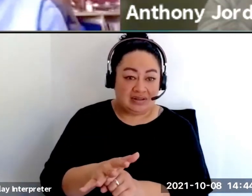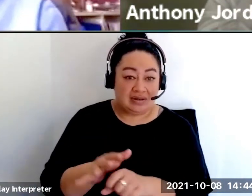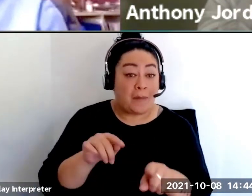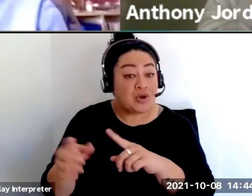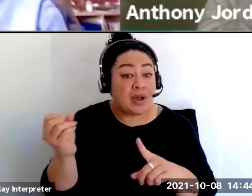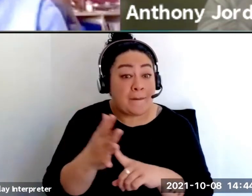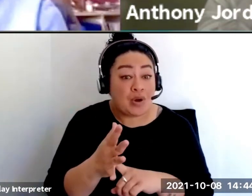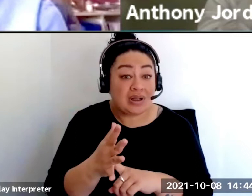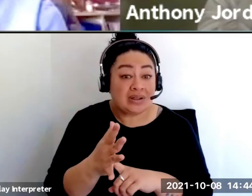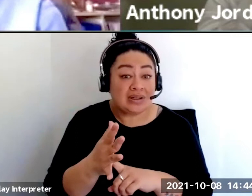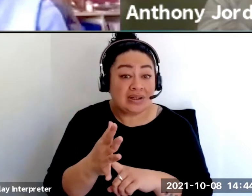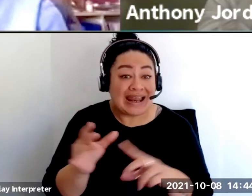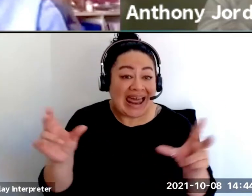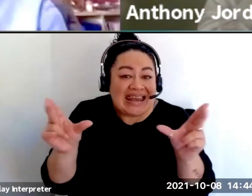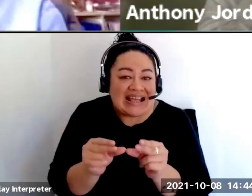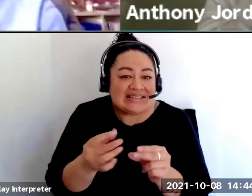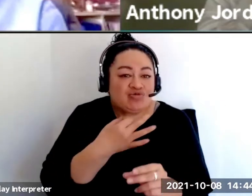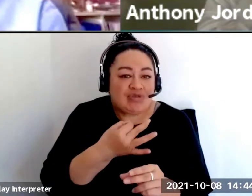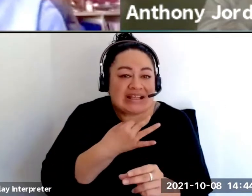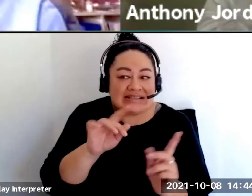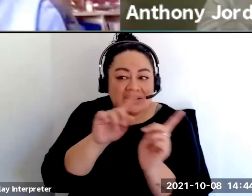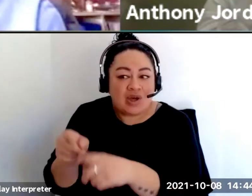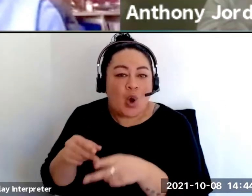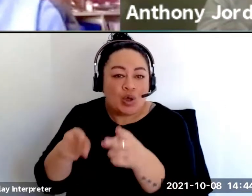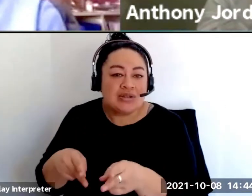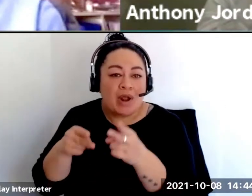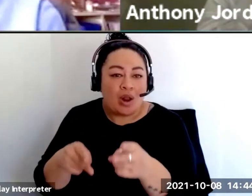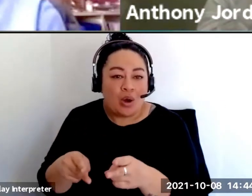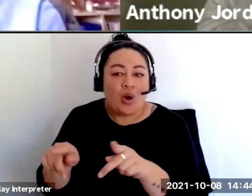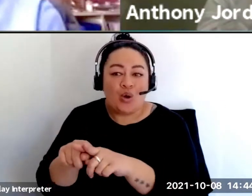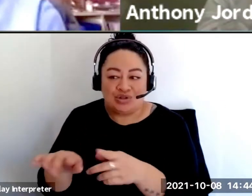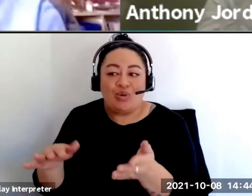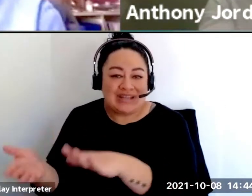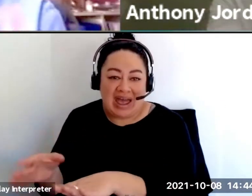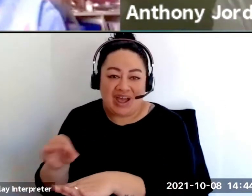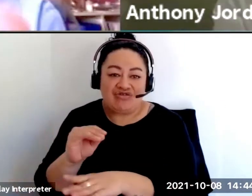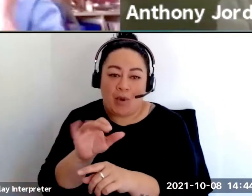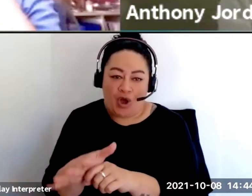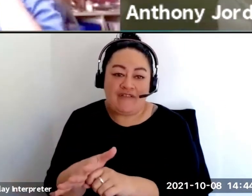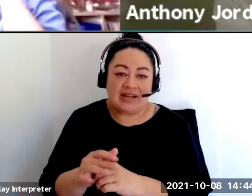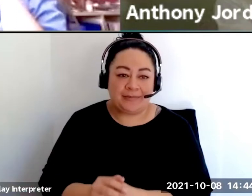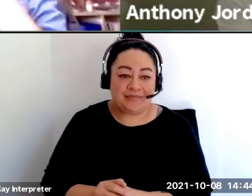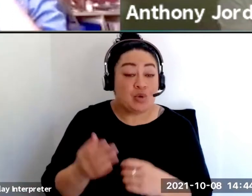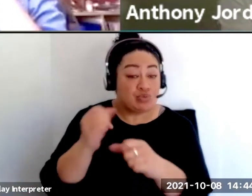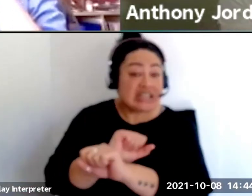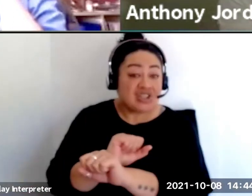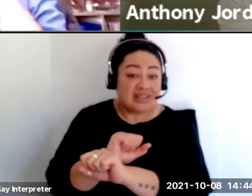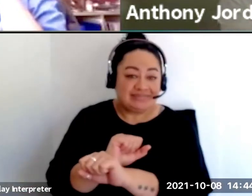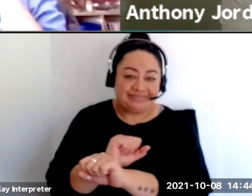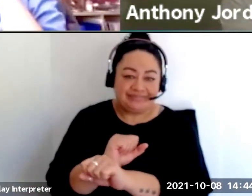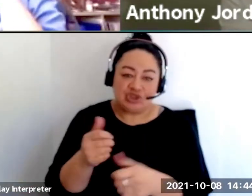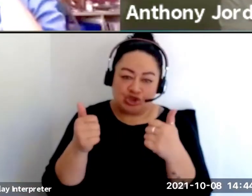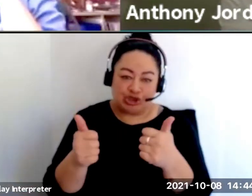dying from it. So the protection is still really good against Delta, but it's